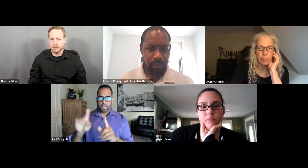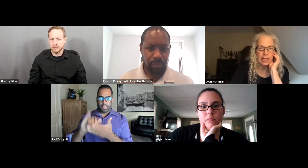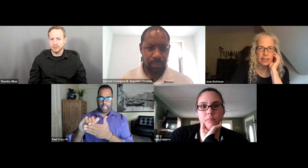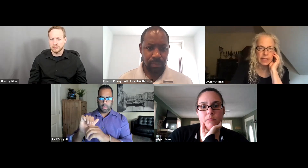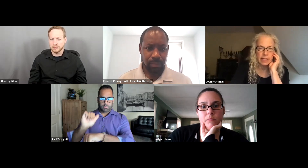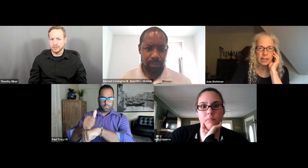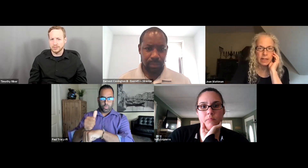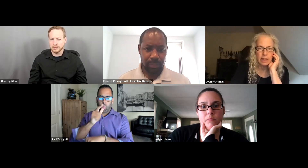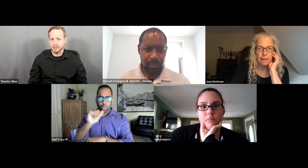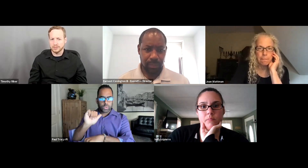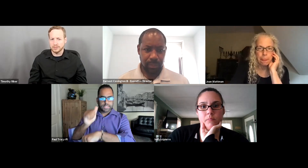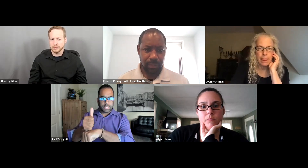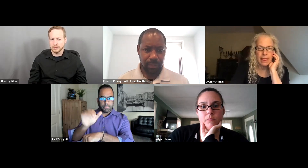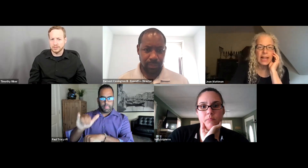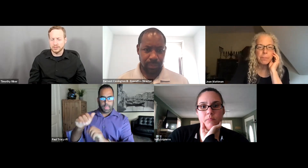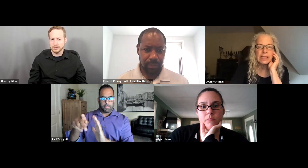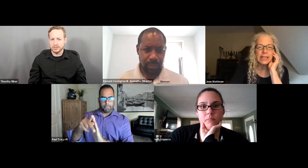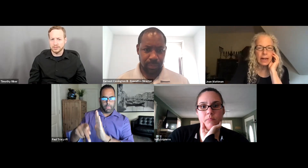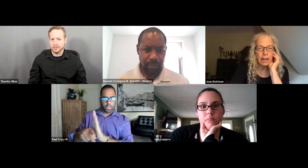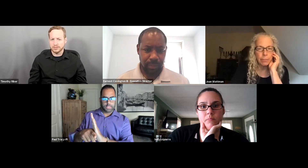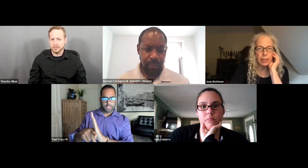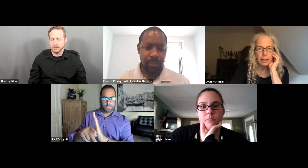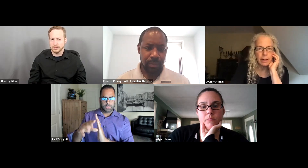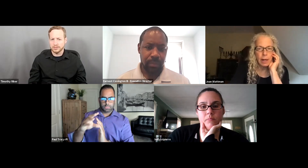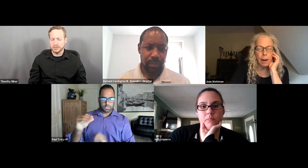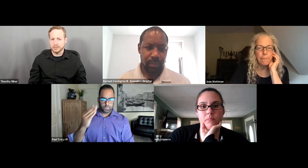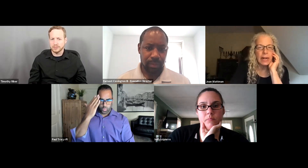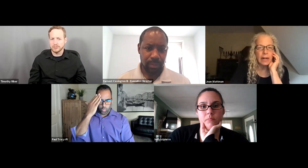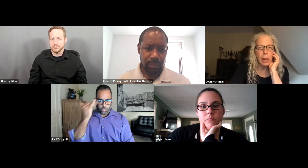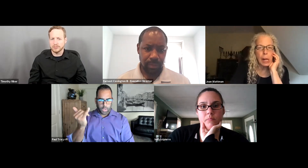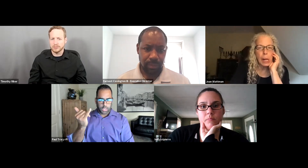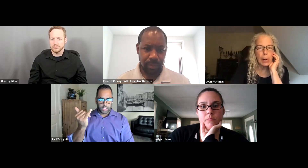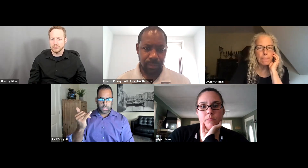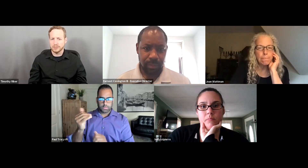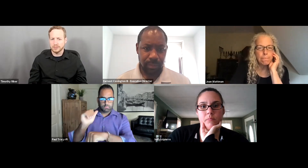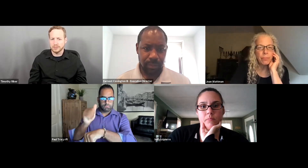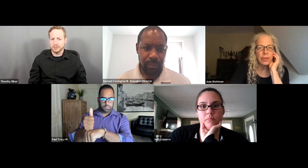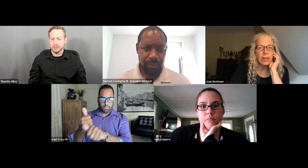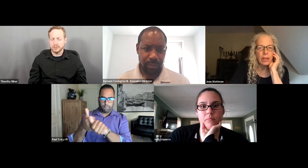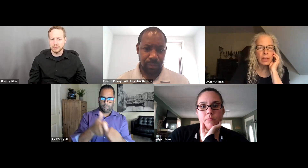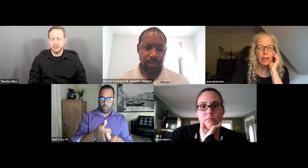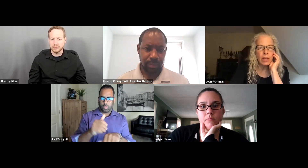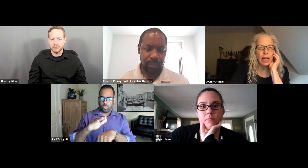the other policies. That's been set up, but